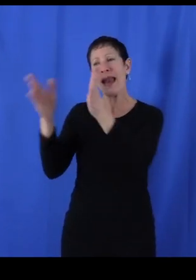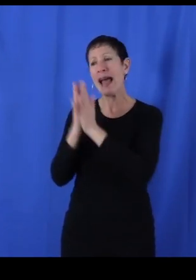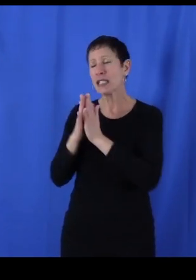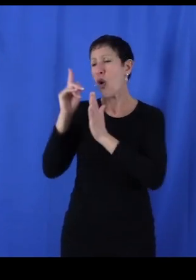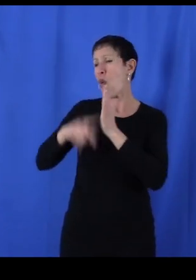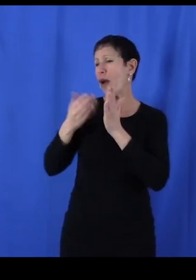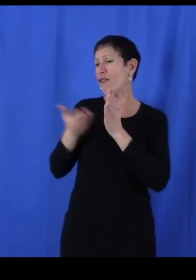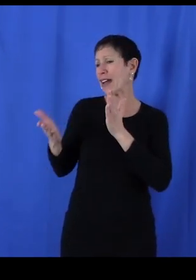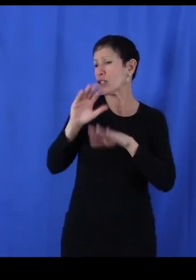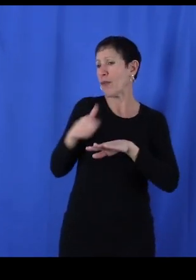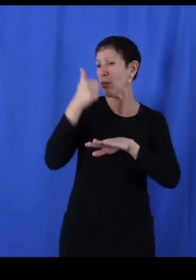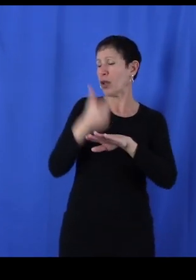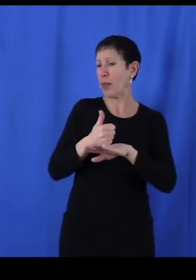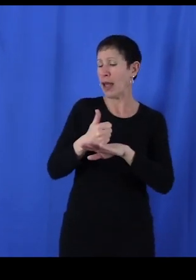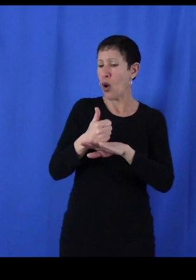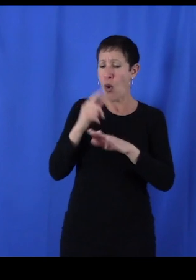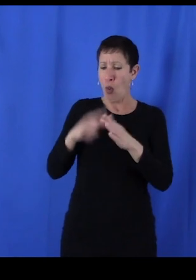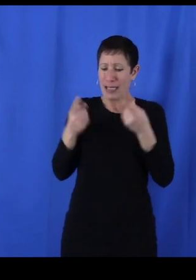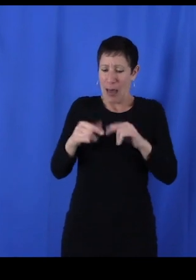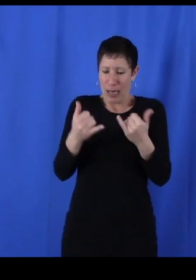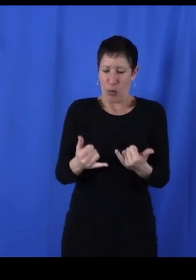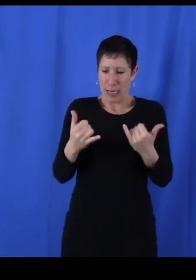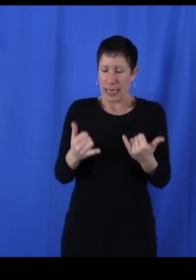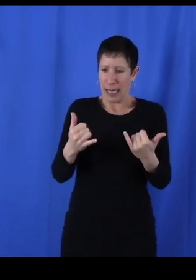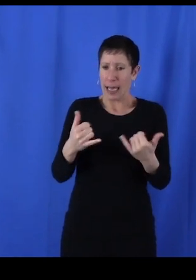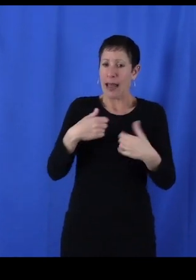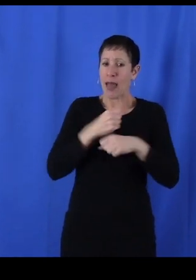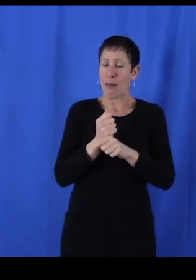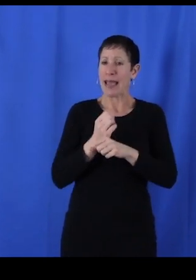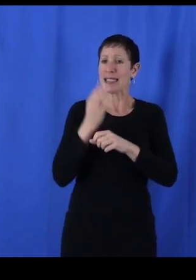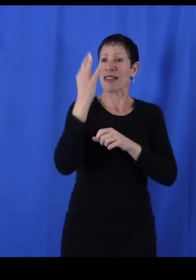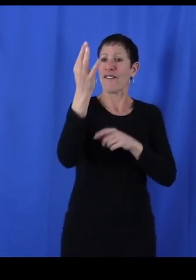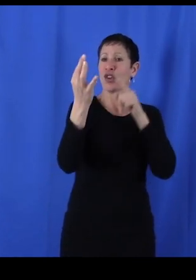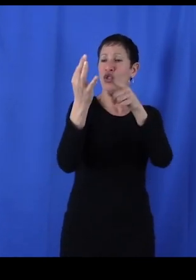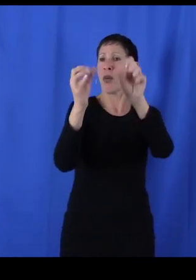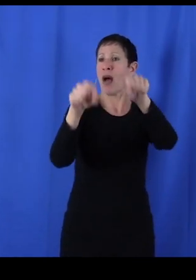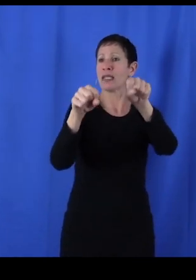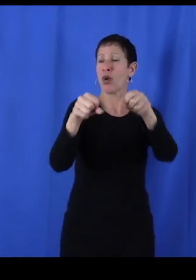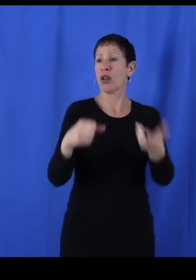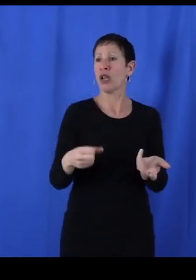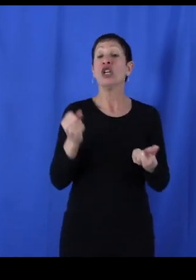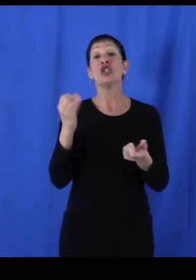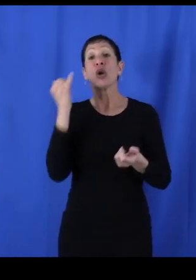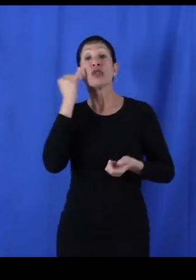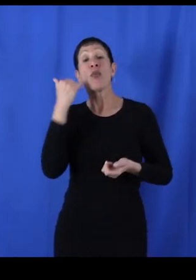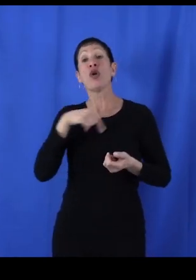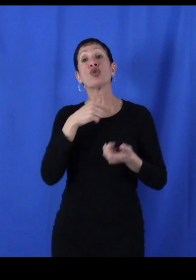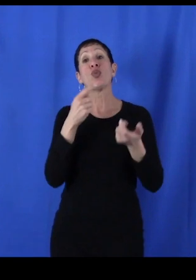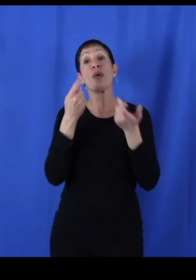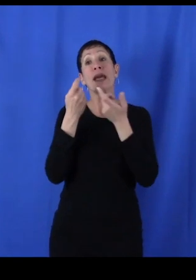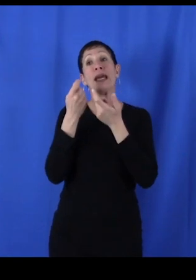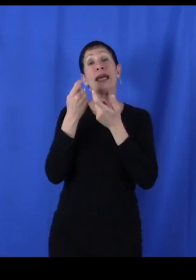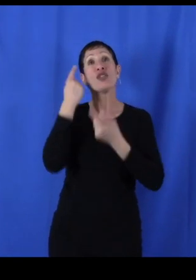what factors have been put in place? What present are we living in that makes these futures plausible? So what if